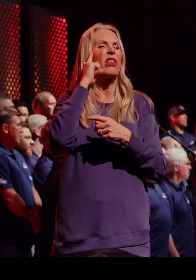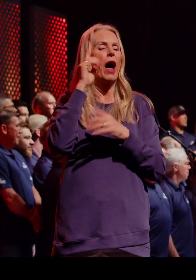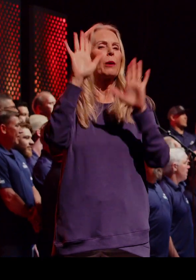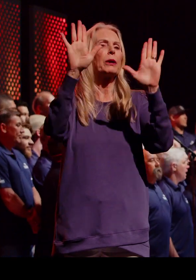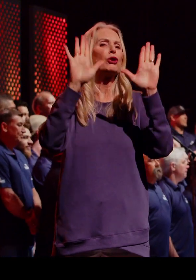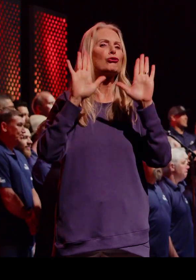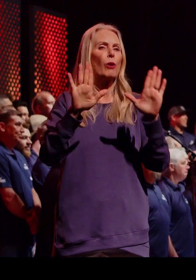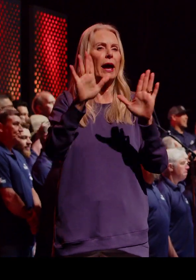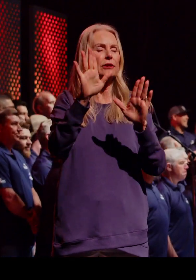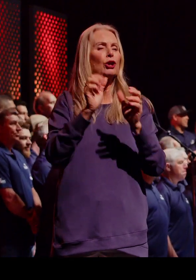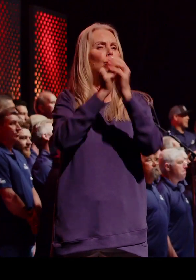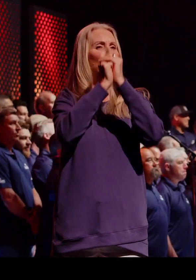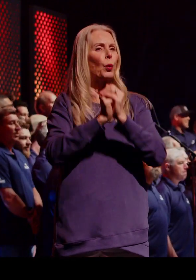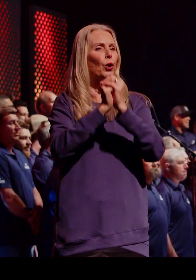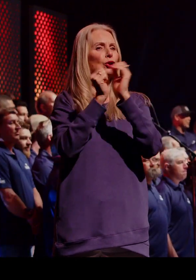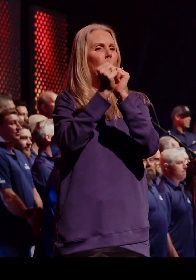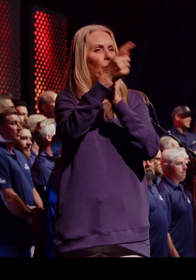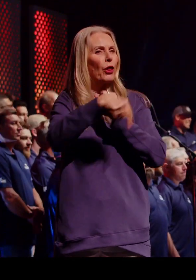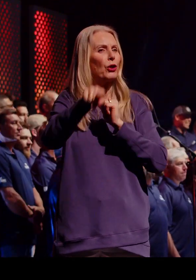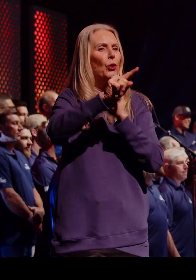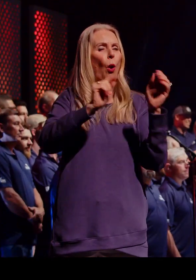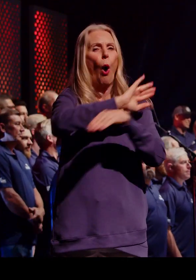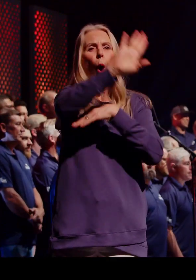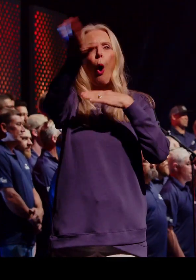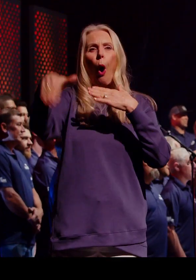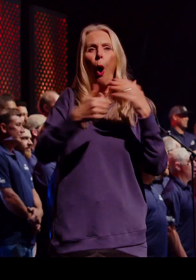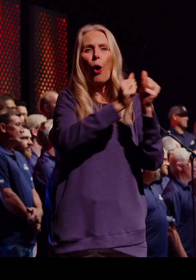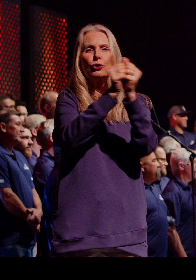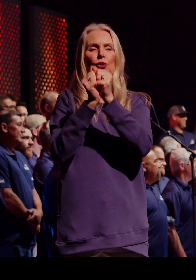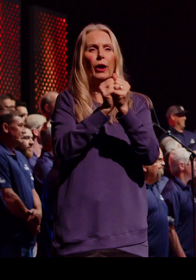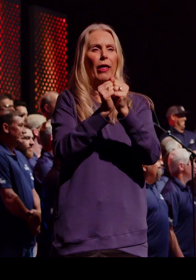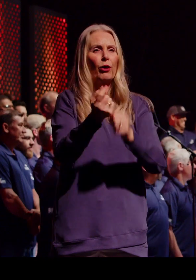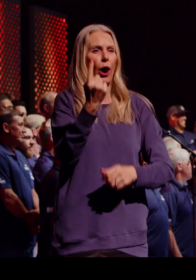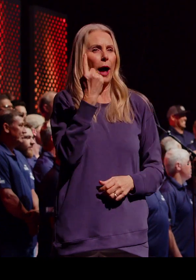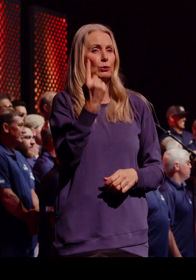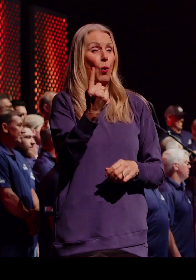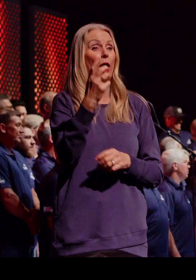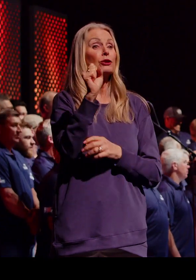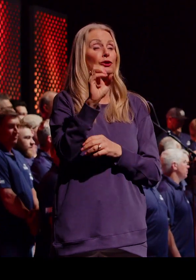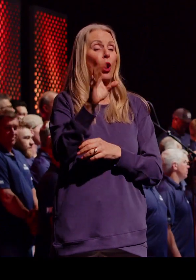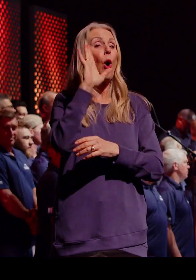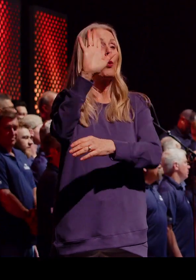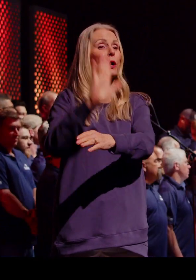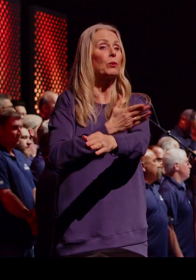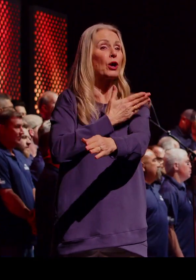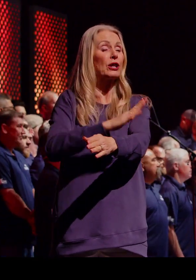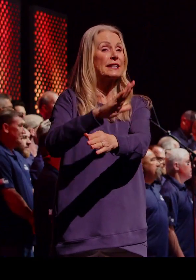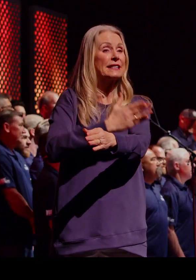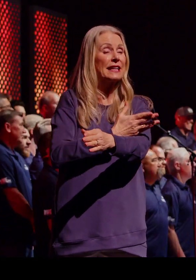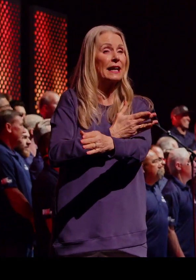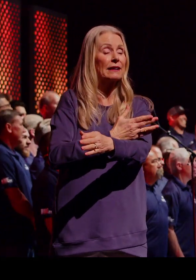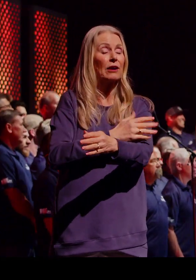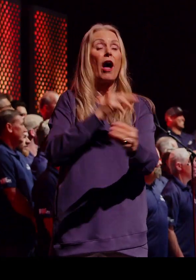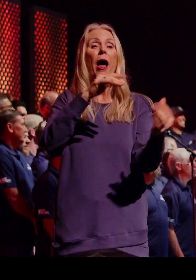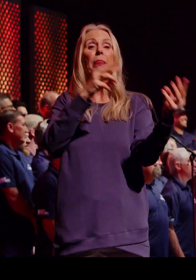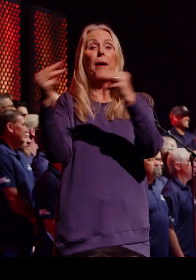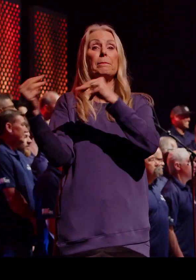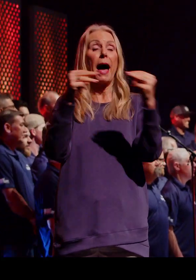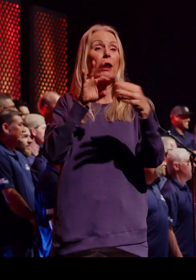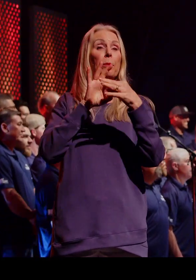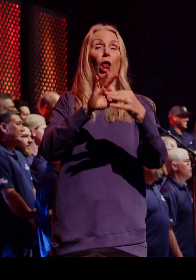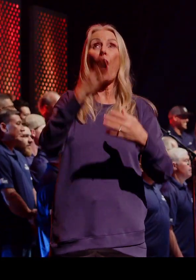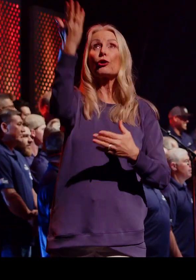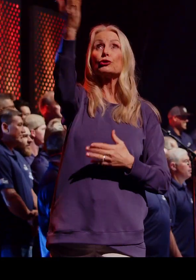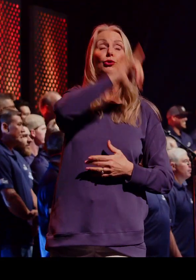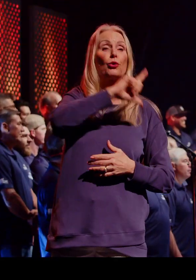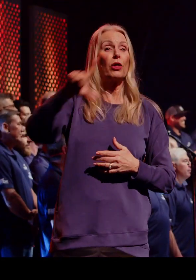time doing that with you as we worship all together as one. Amen? All right, so we're going to sing a song tonight. We're going to sing Battle Belongs to the Lord, our